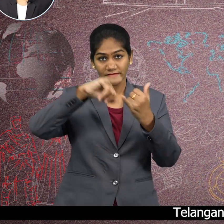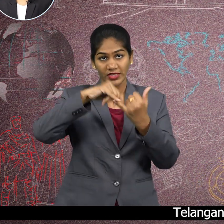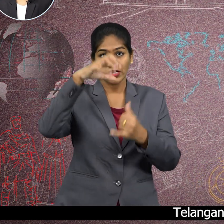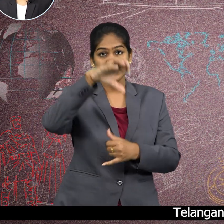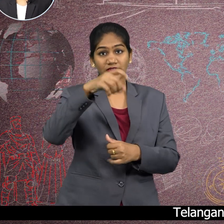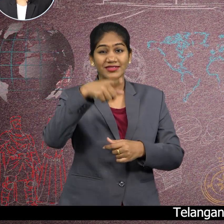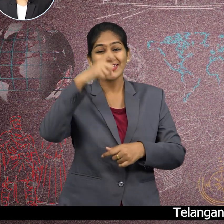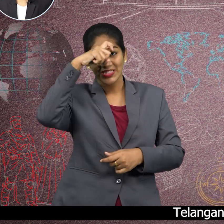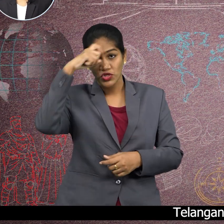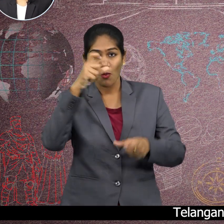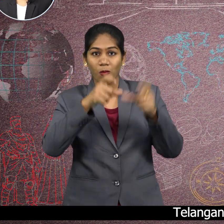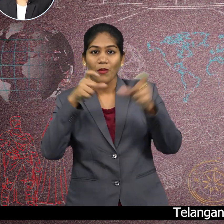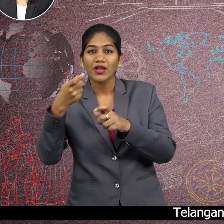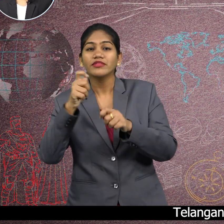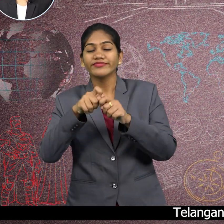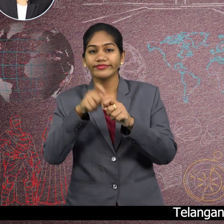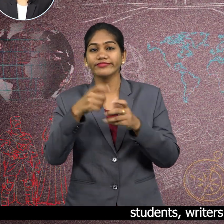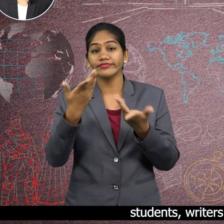Telangana employees,